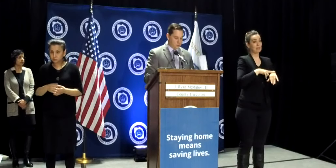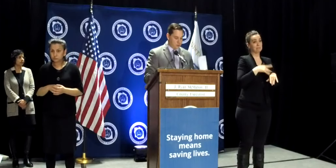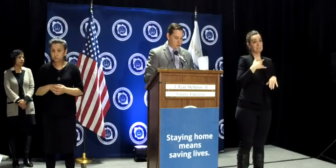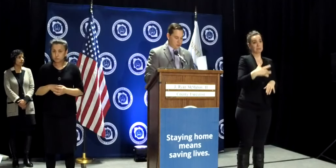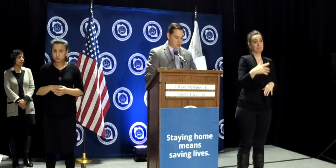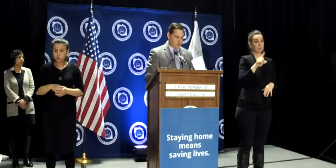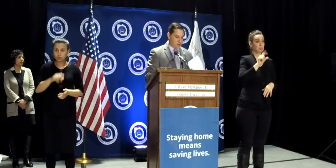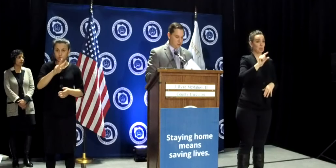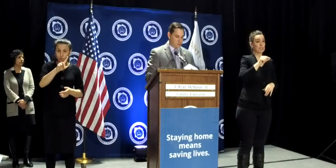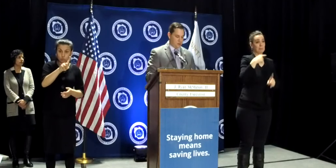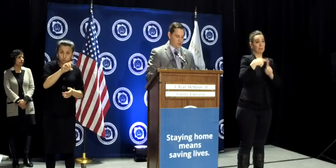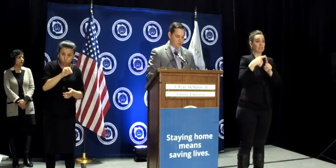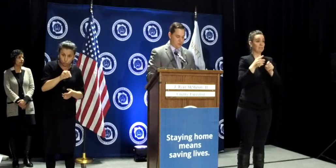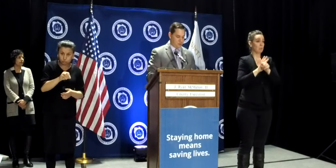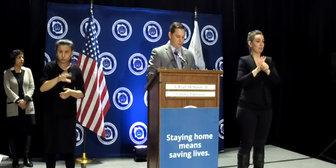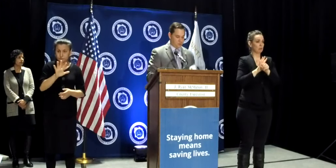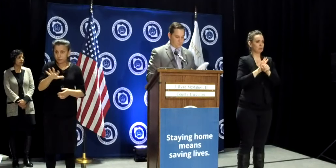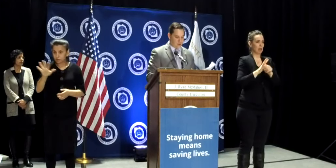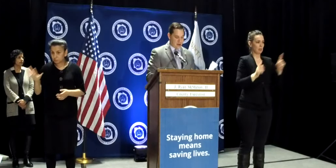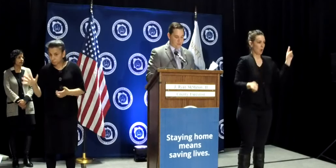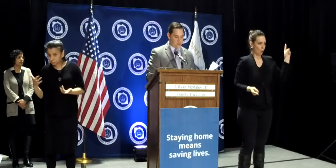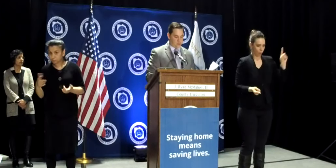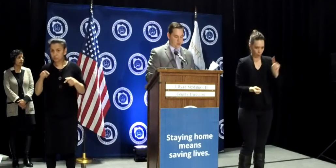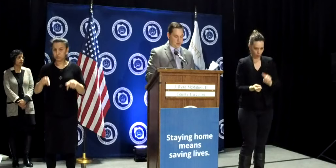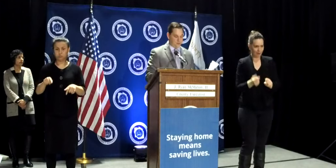now, with